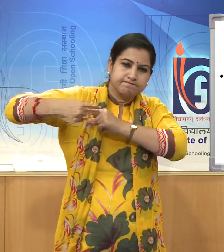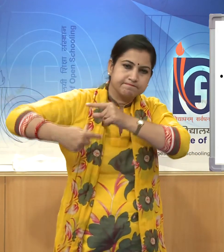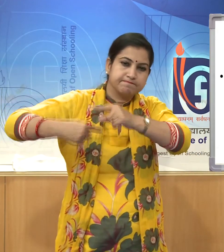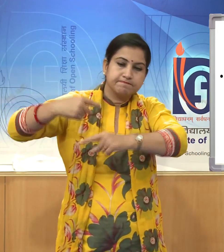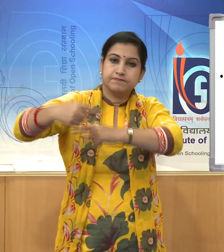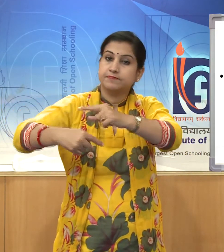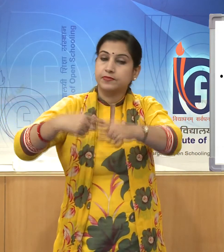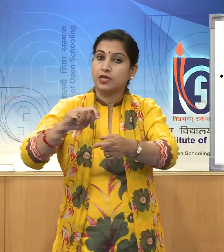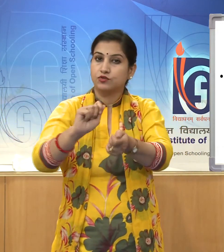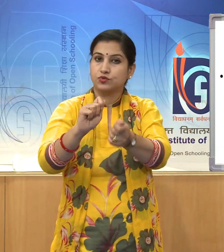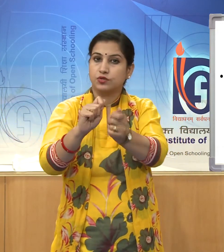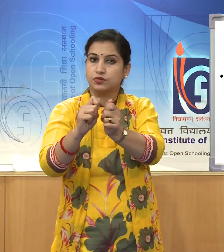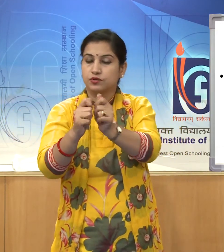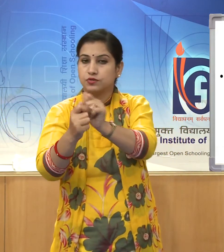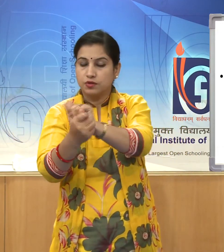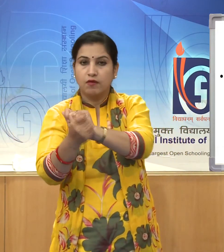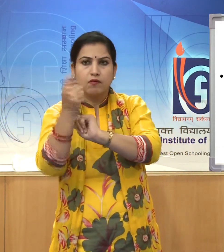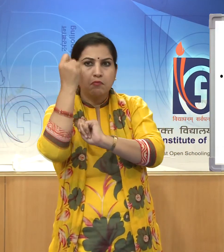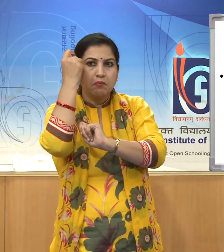continuous change in understanding art.